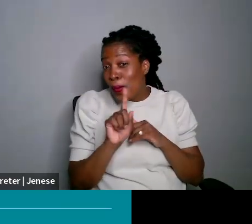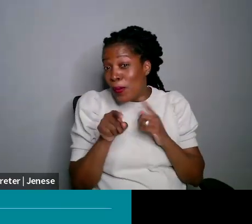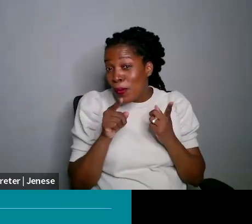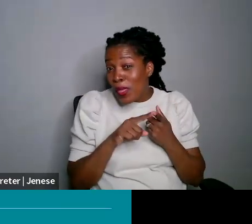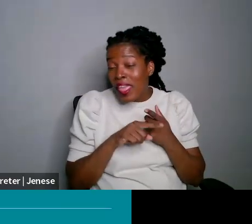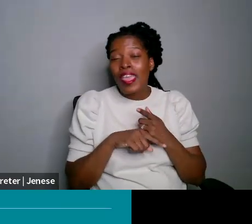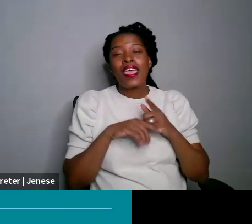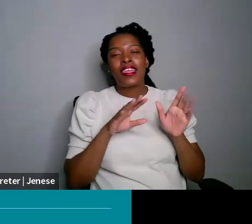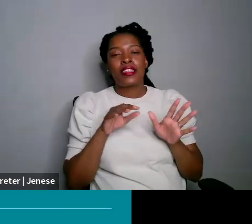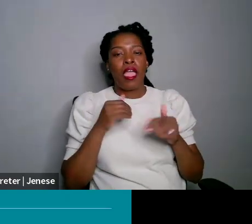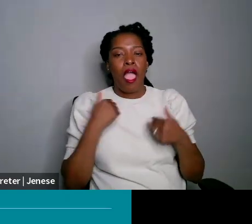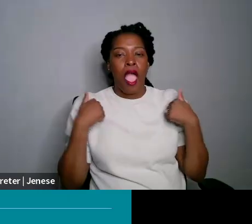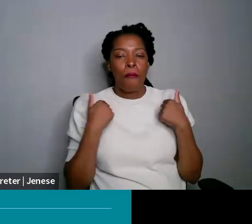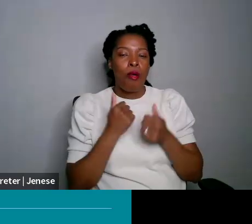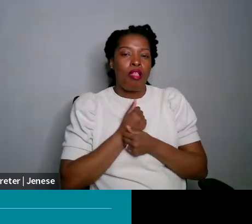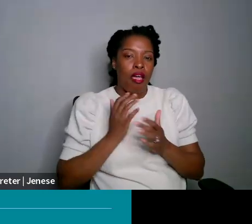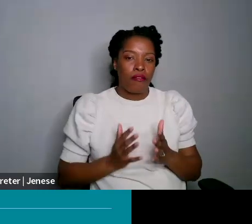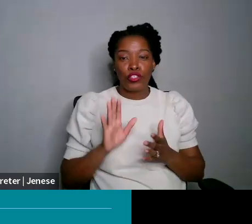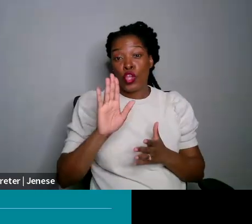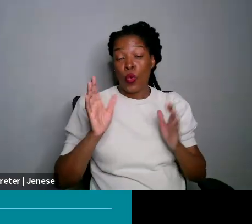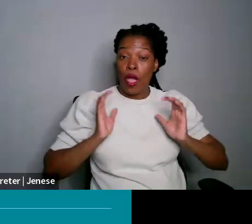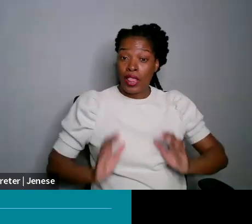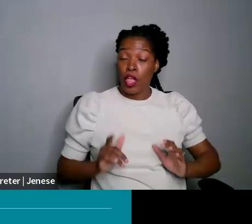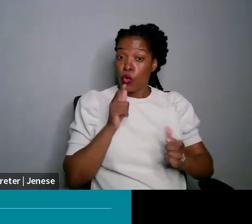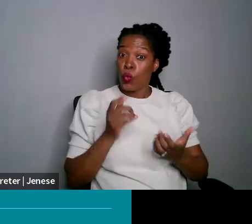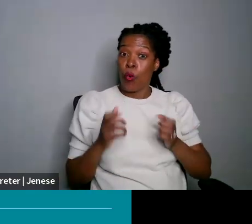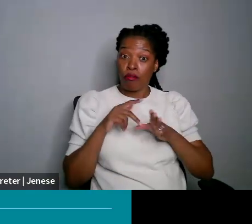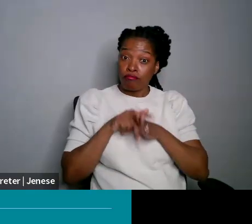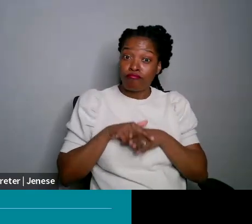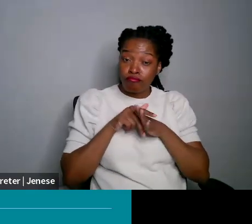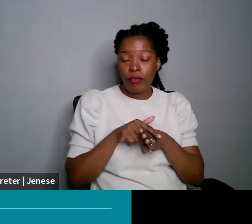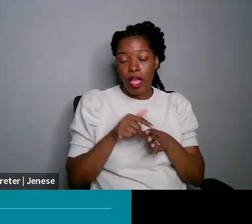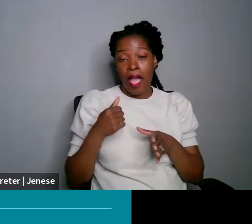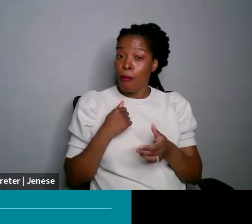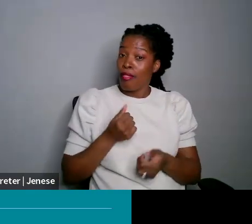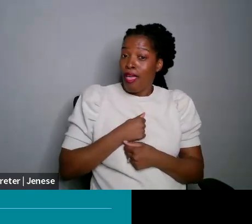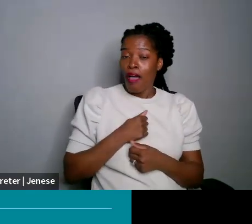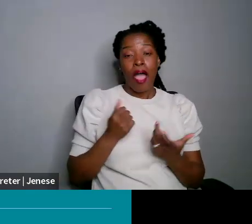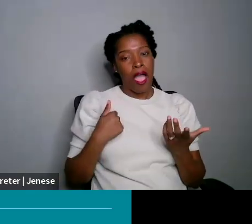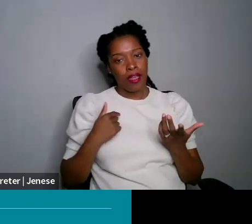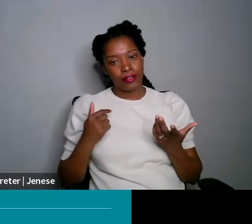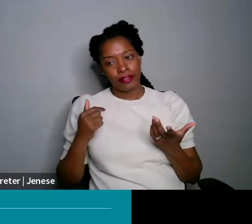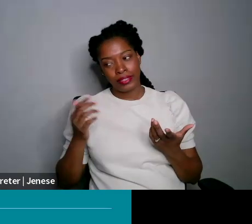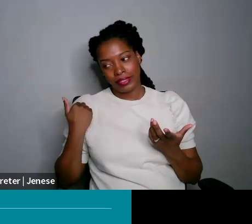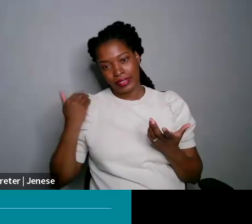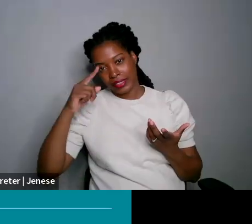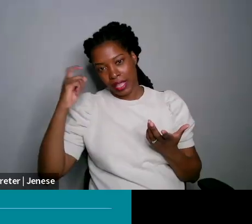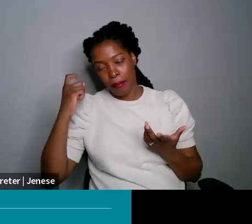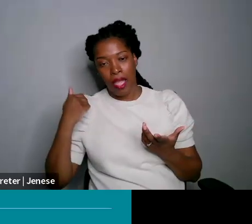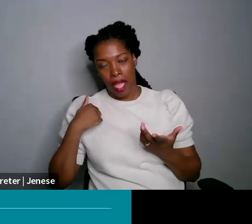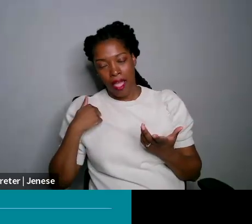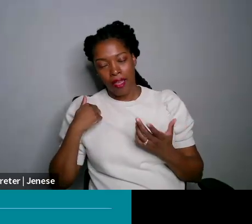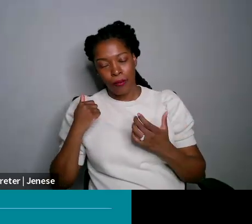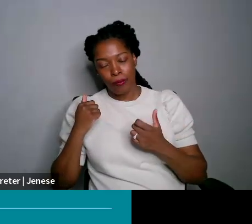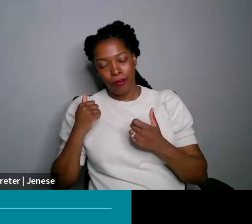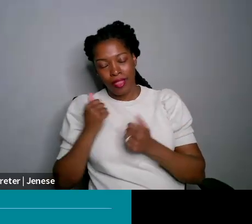the animal lovers of the world and your clients who want to come ride horses would love. I loved knowing my horse's name, and I would have definitely loved to read a whole